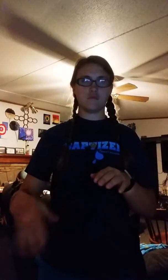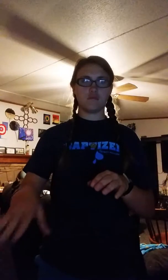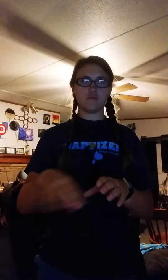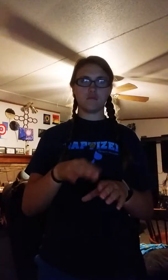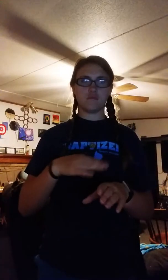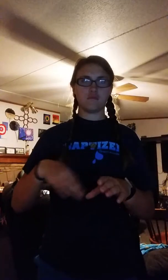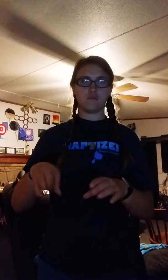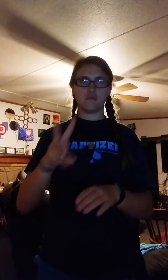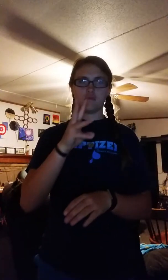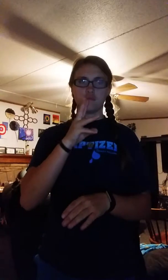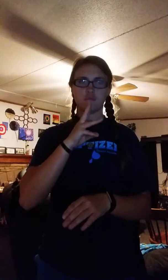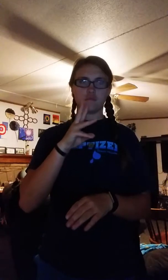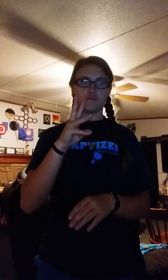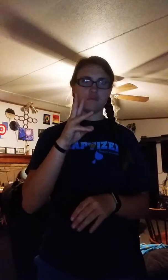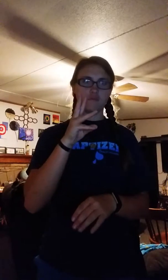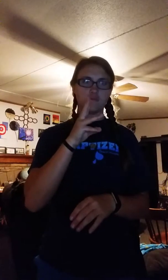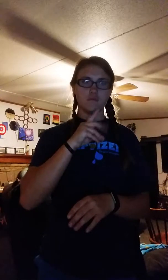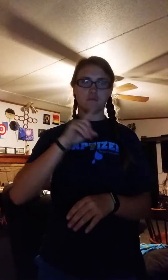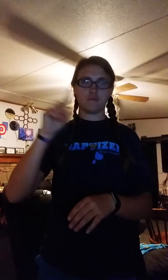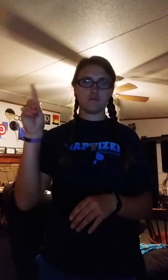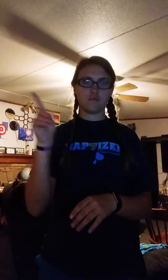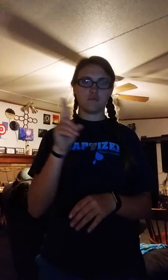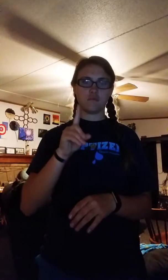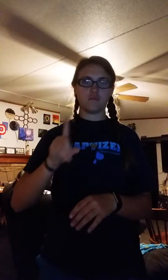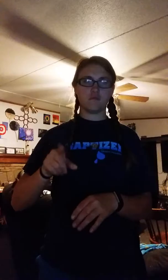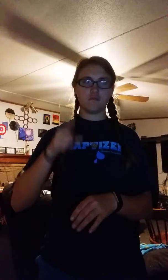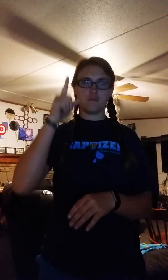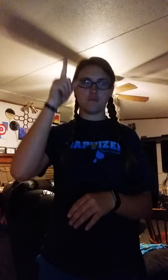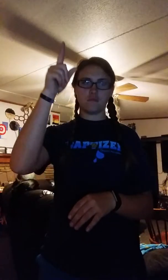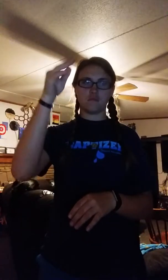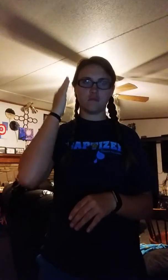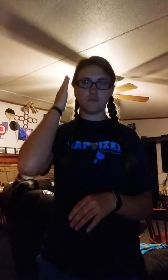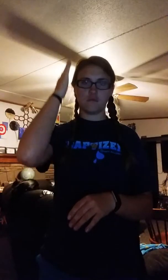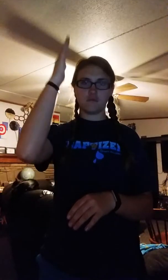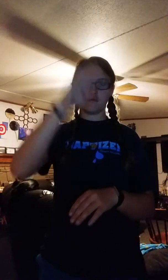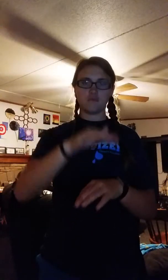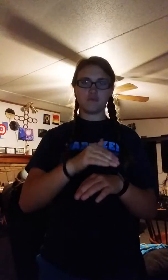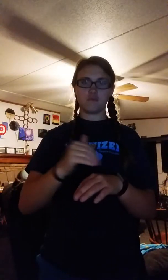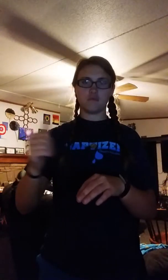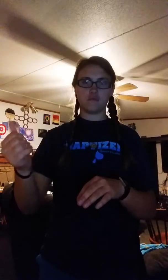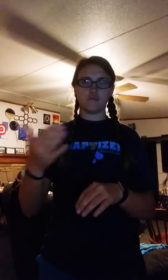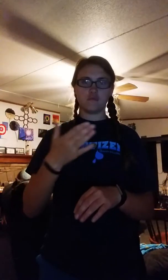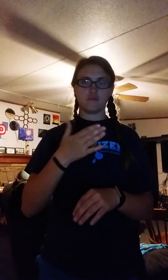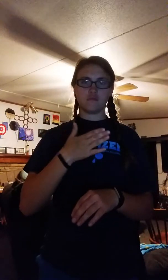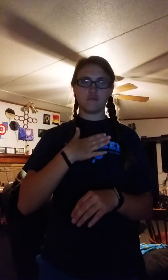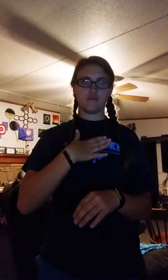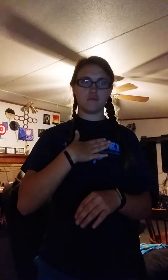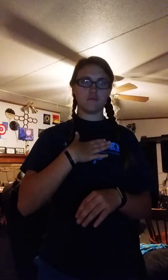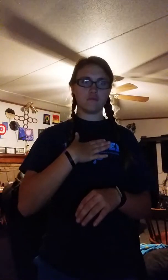upon the waters wherever you would call me.